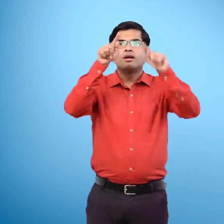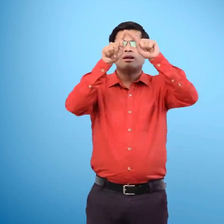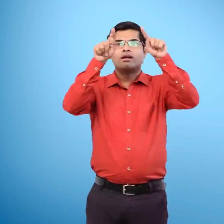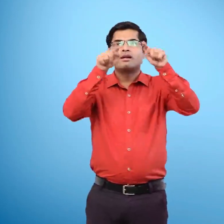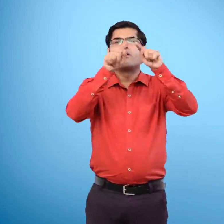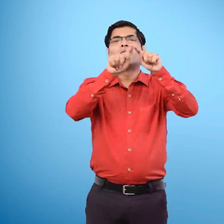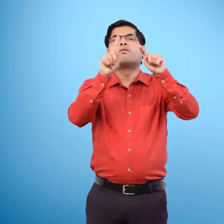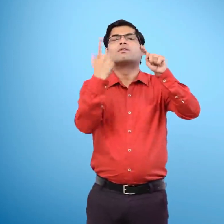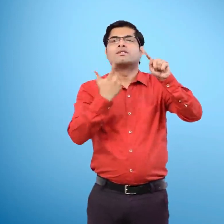Box 1.